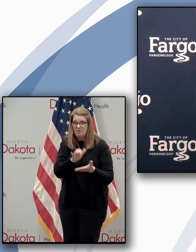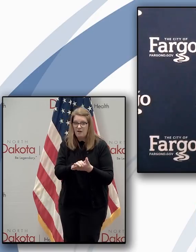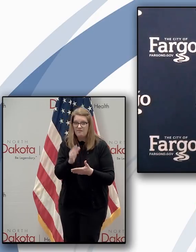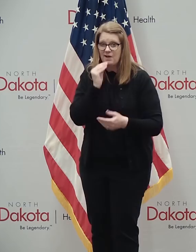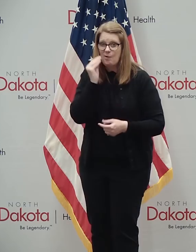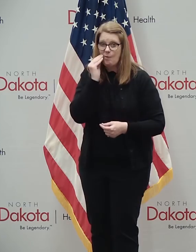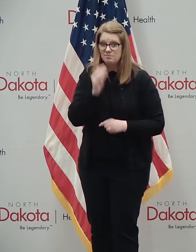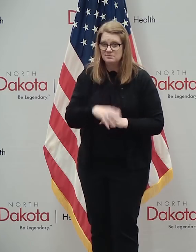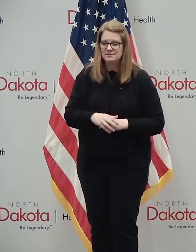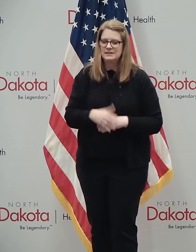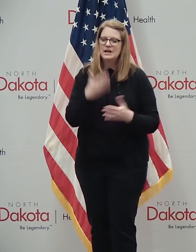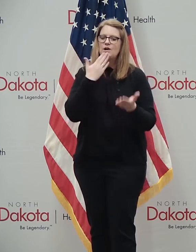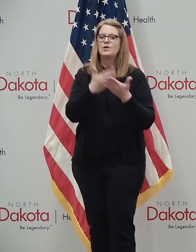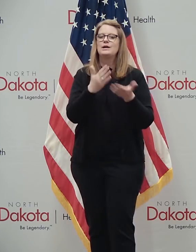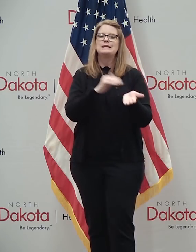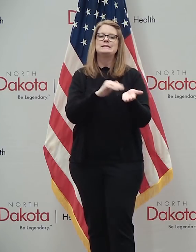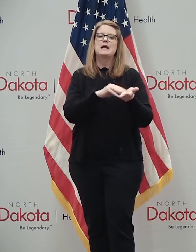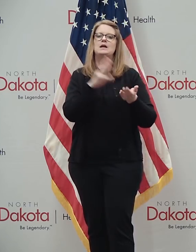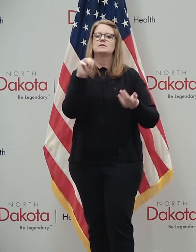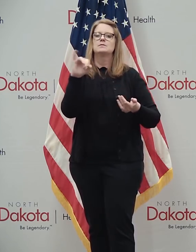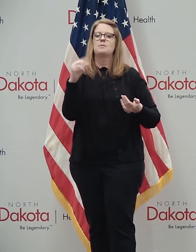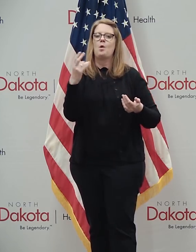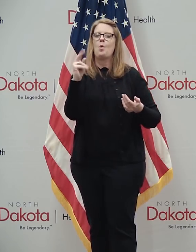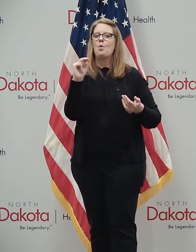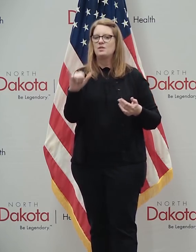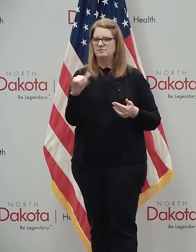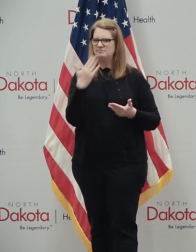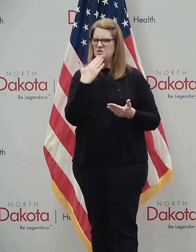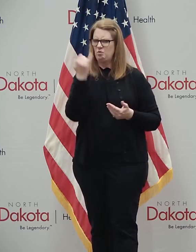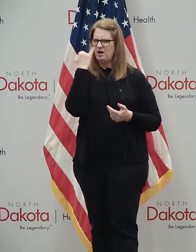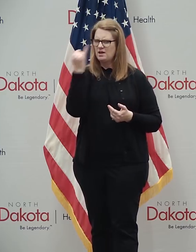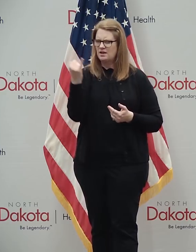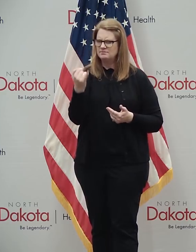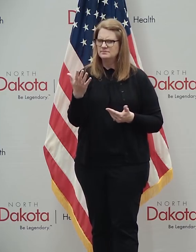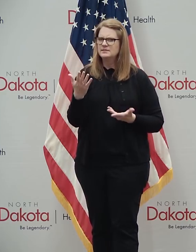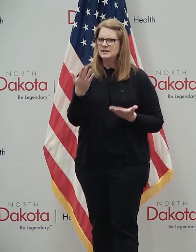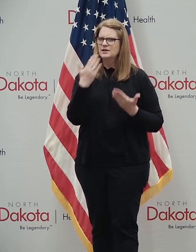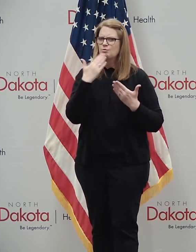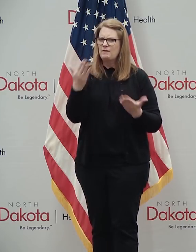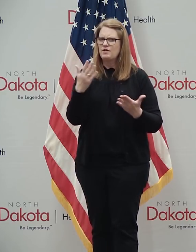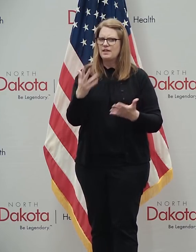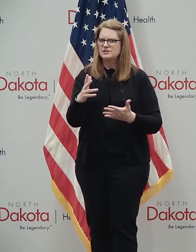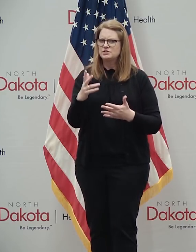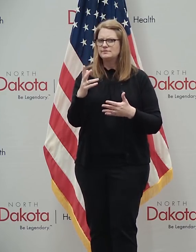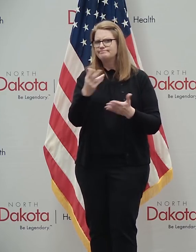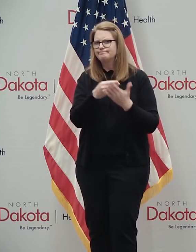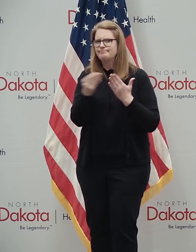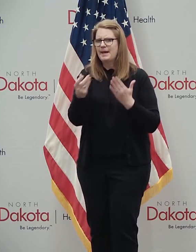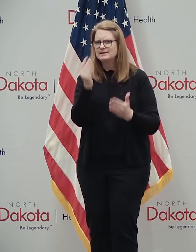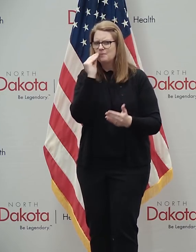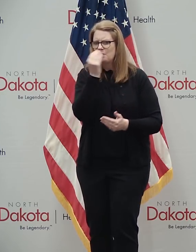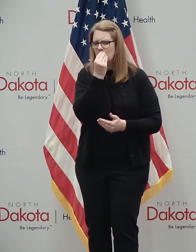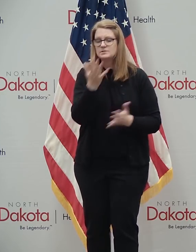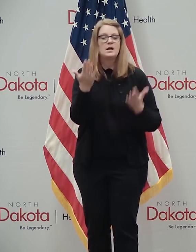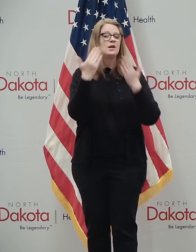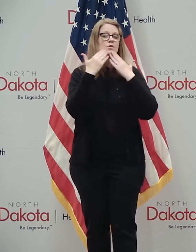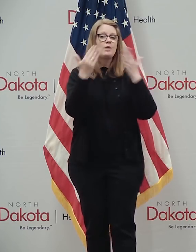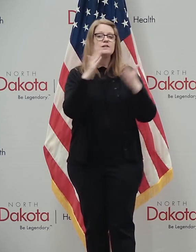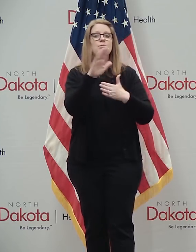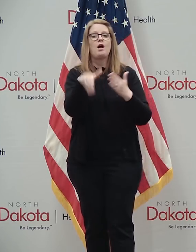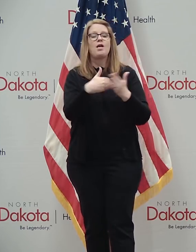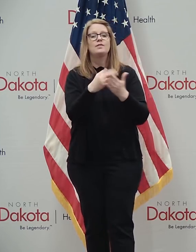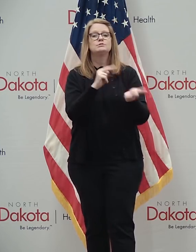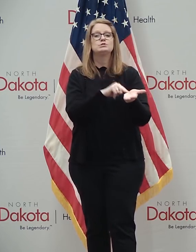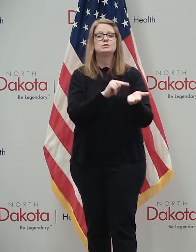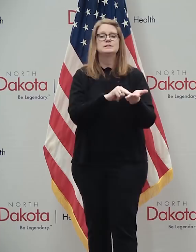Well, good. Dr. Mahoney always got the right prescription there, so I'm glad you're picking up those flowers. But again, gratitude to all those nurses. Thank